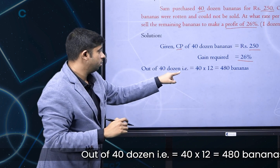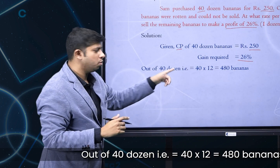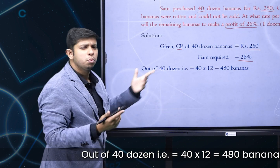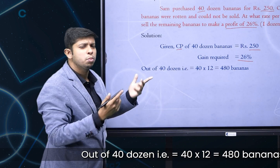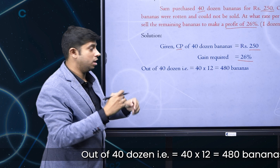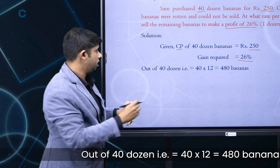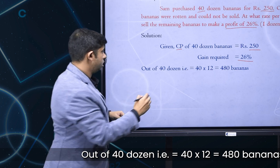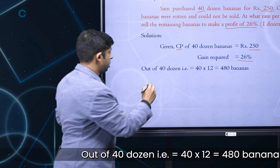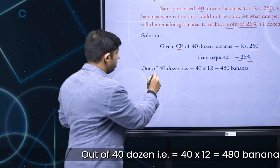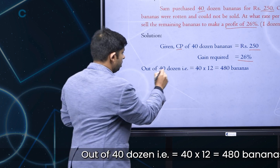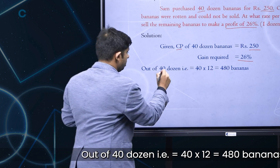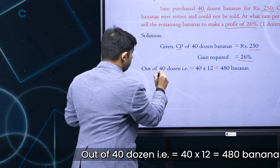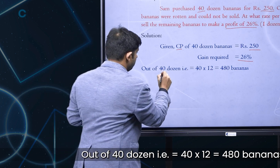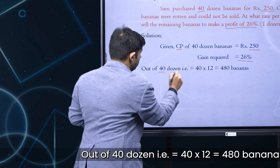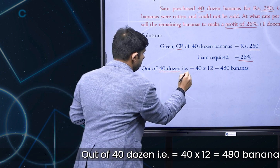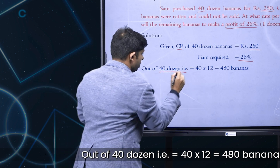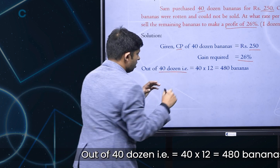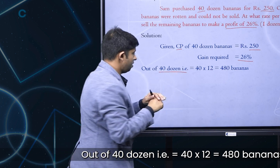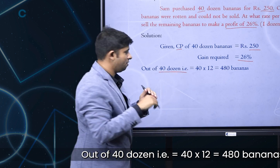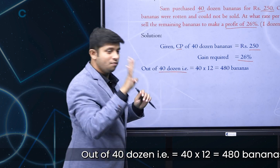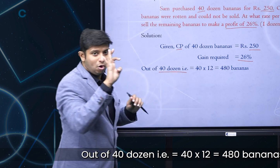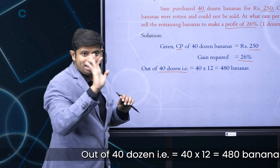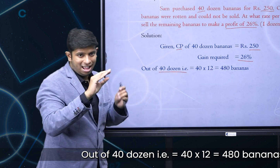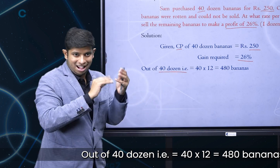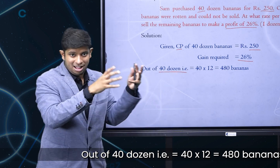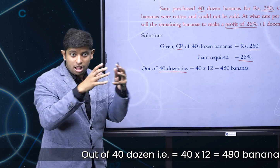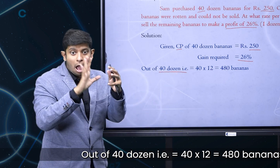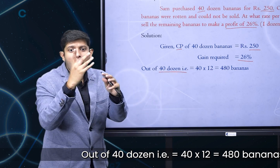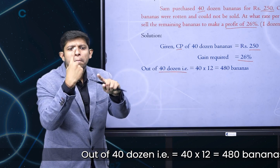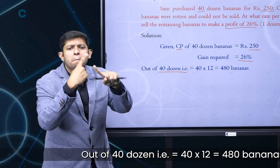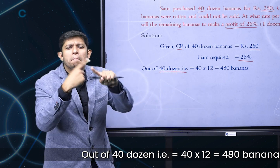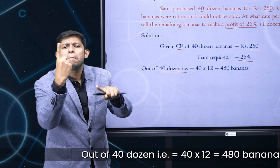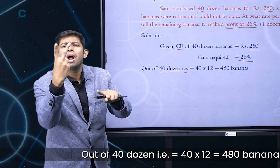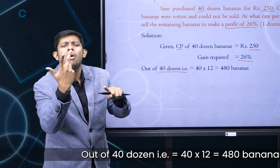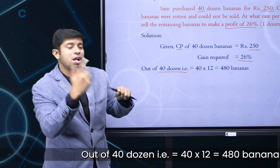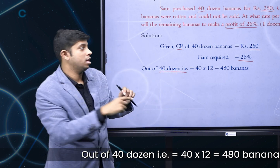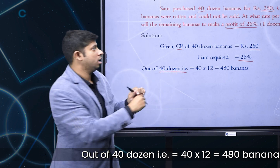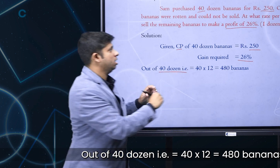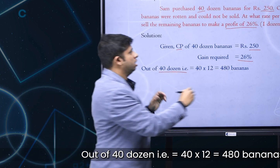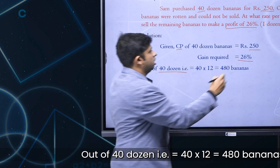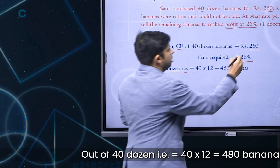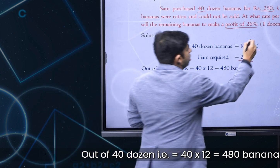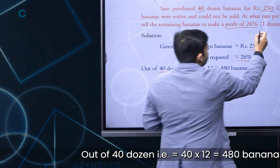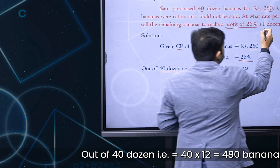Out of 40 dozen, that is 40 into 12, equals to 480 bananas.